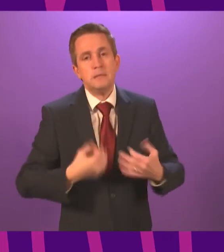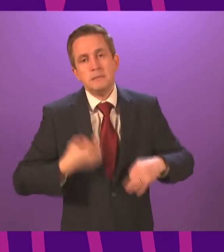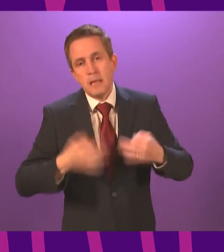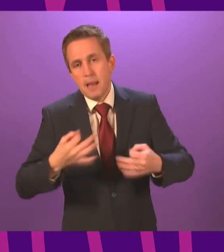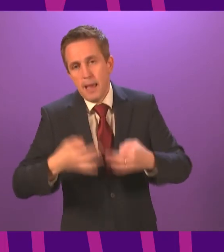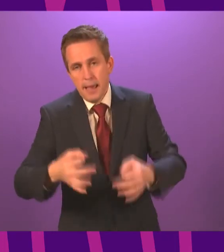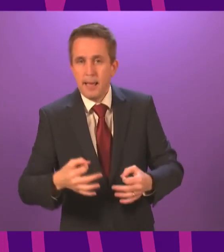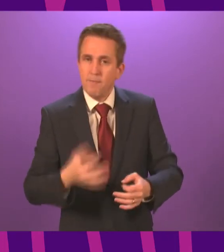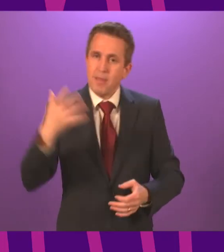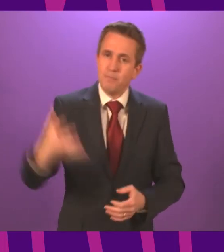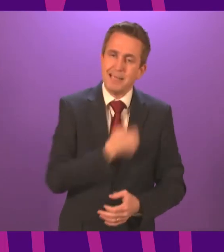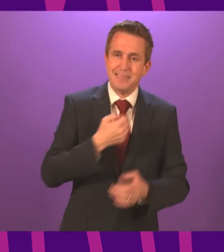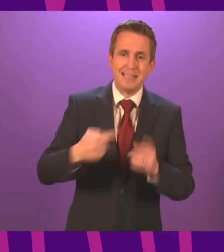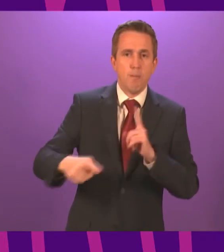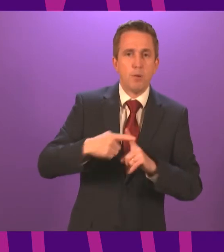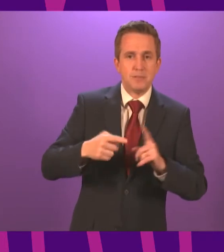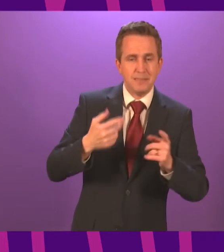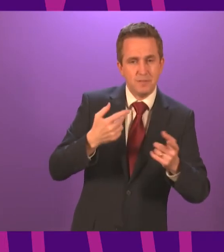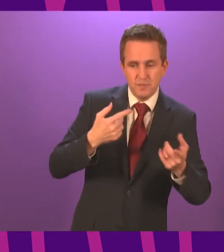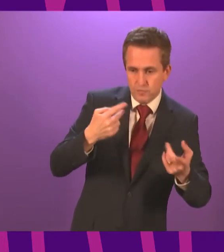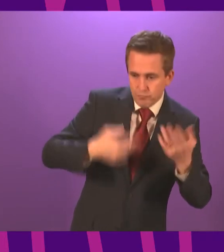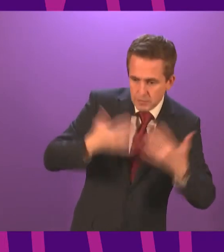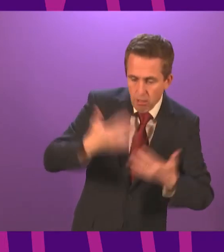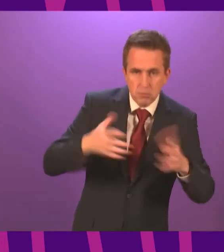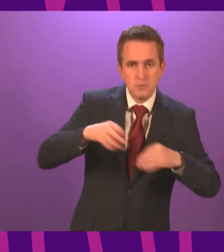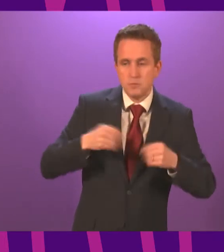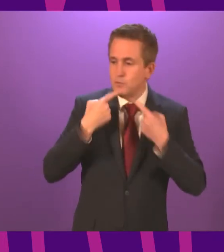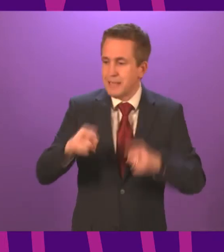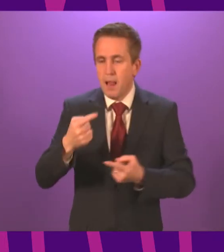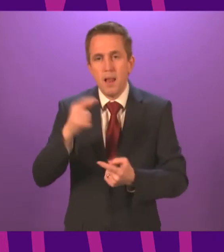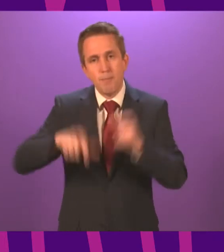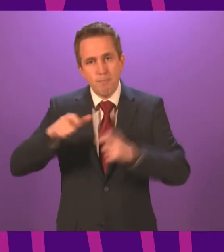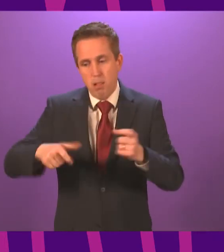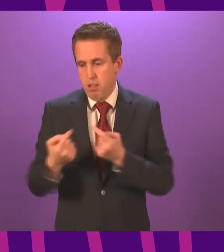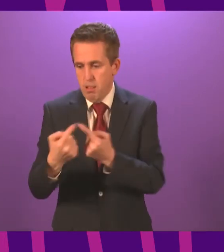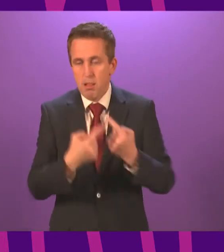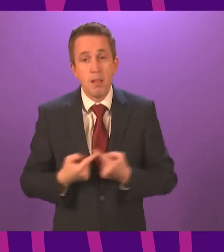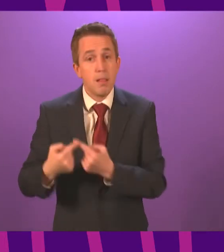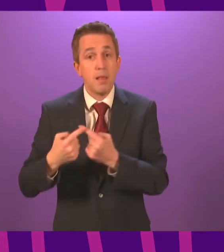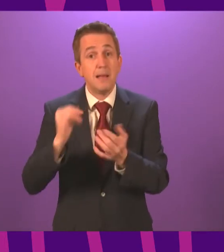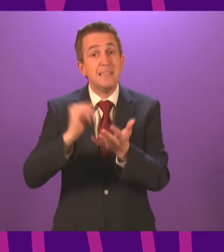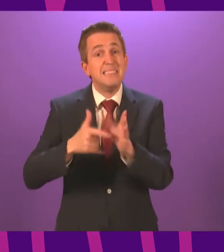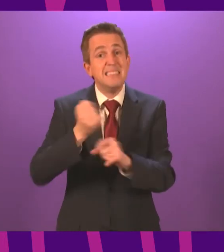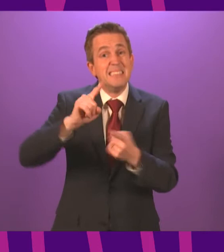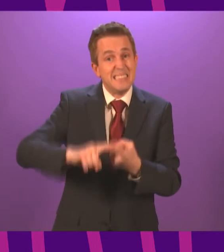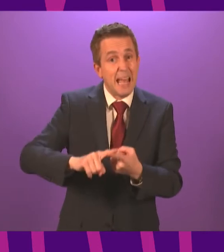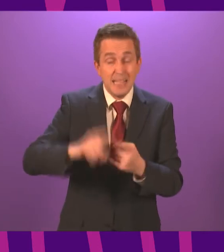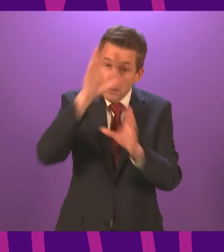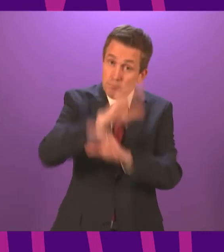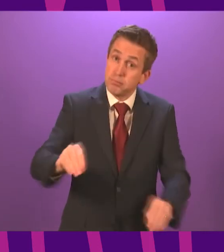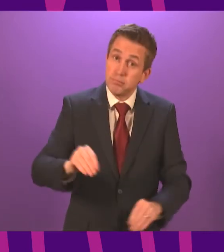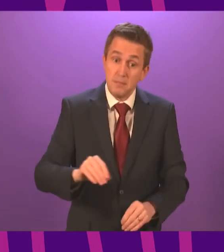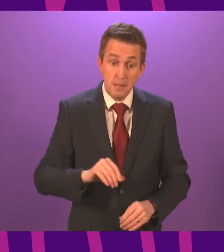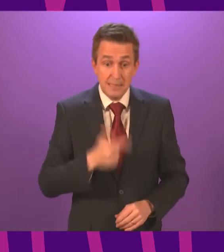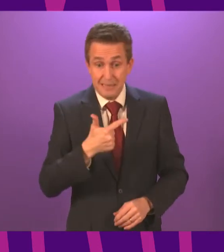positive test and telling their close contacts to self-isolate. That's despite Sage warning that taken beyond 48 to 72